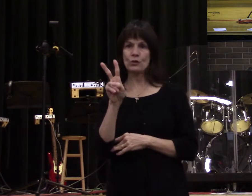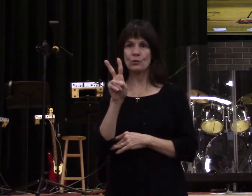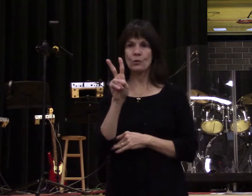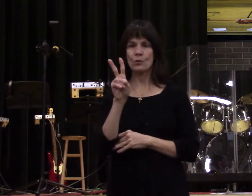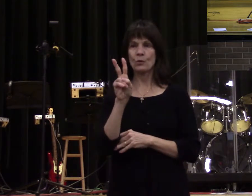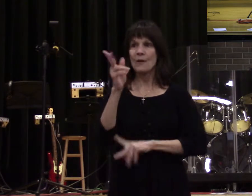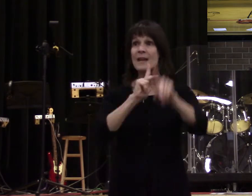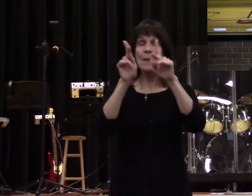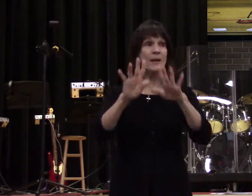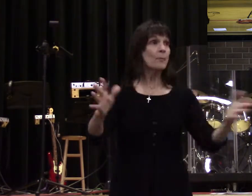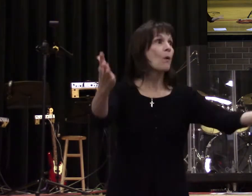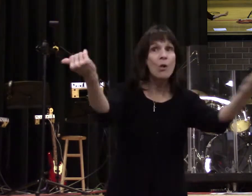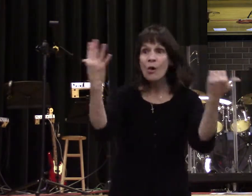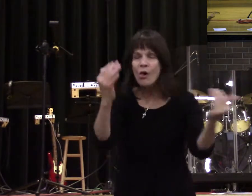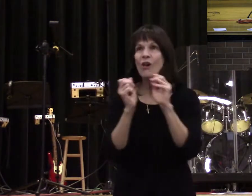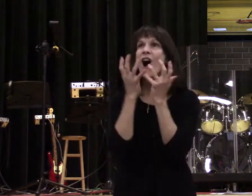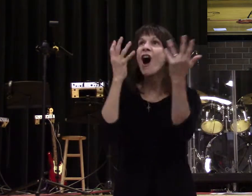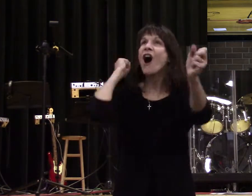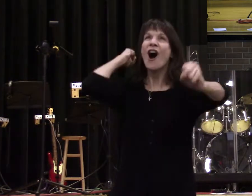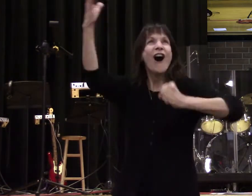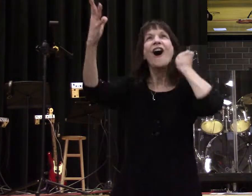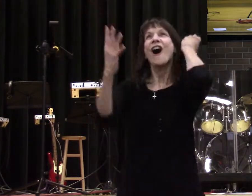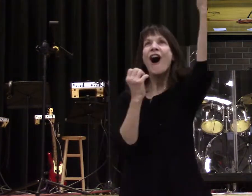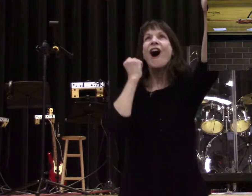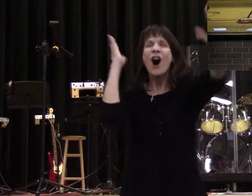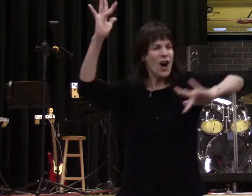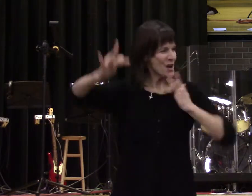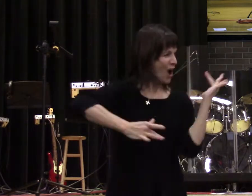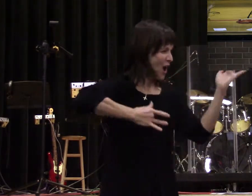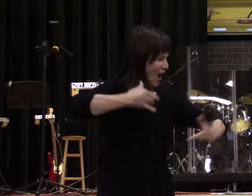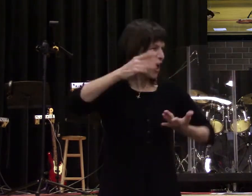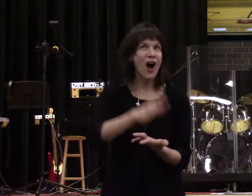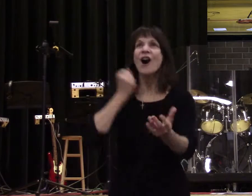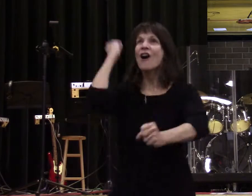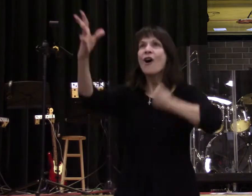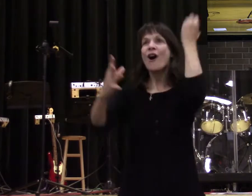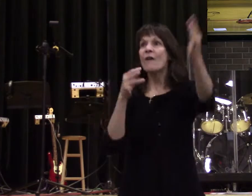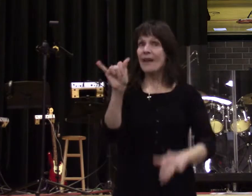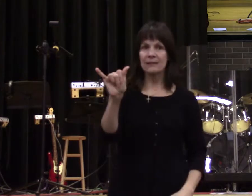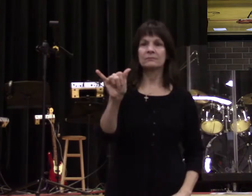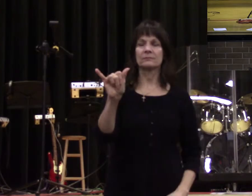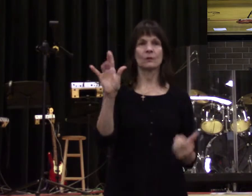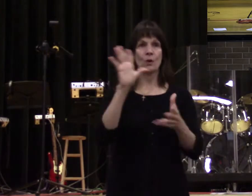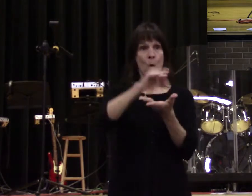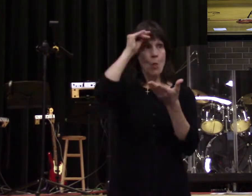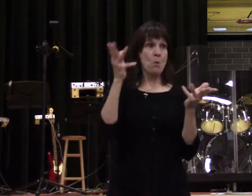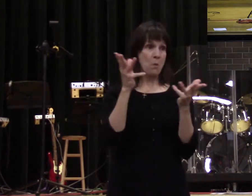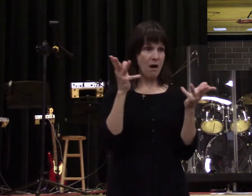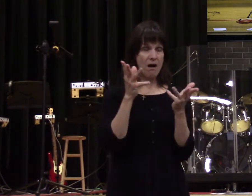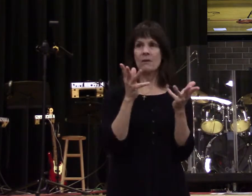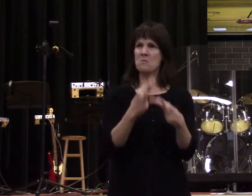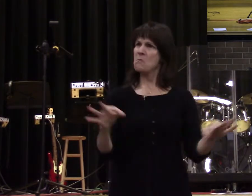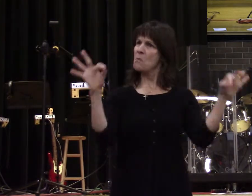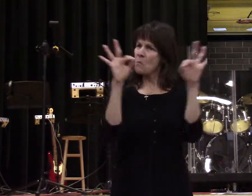and come before him with joyful singing. Amen. We learned a few things as we were studying that chapter. The first thing is we learned is we need to